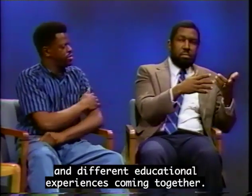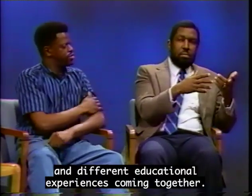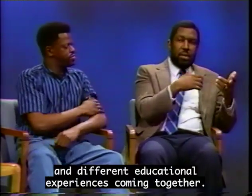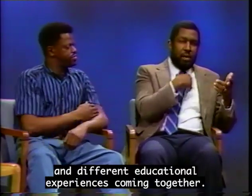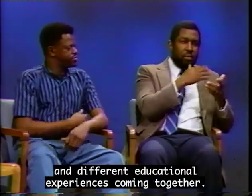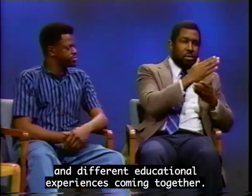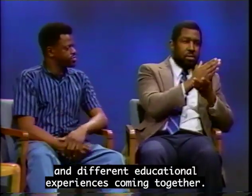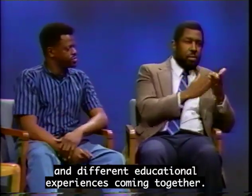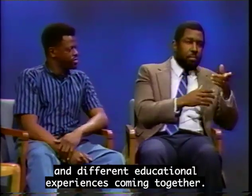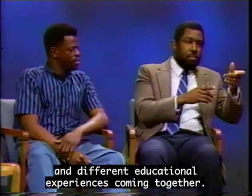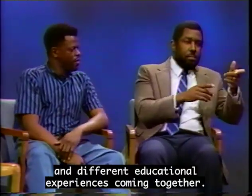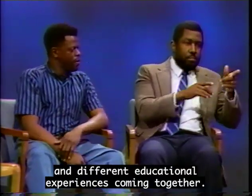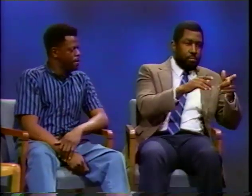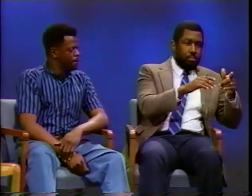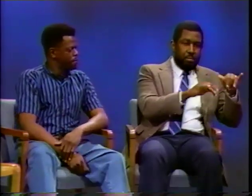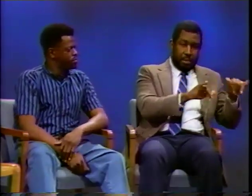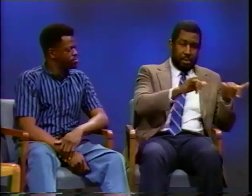experiences coming together.